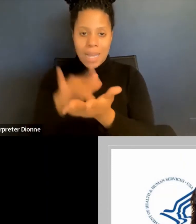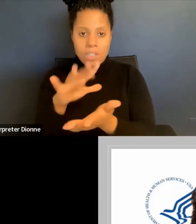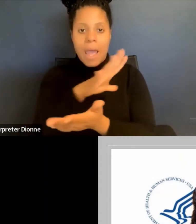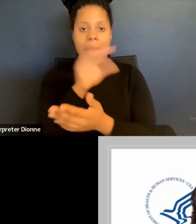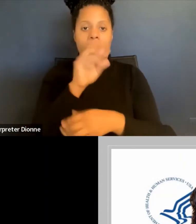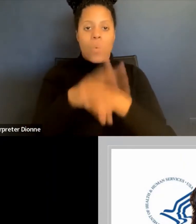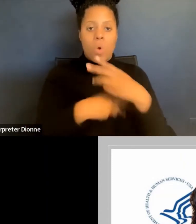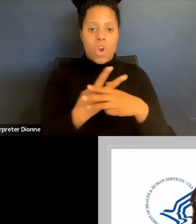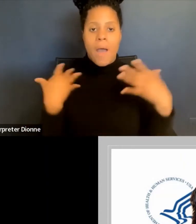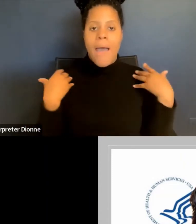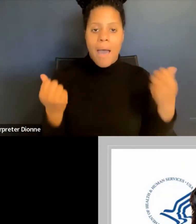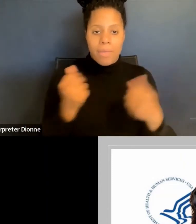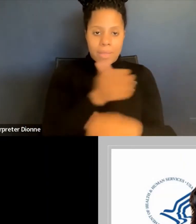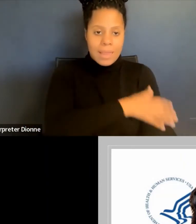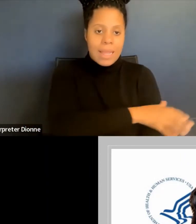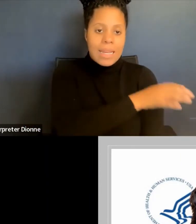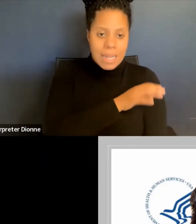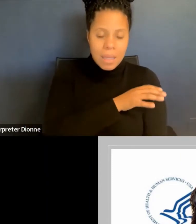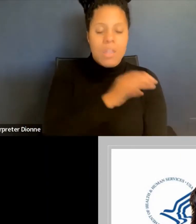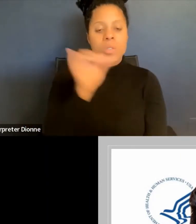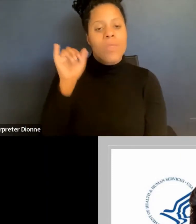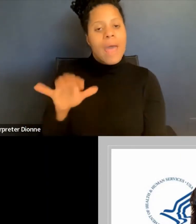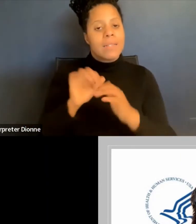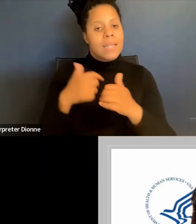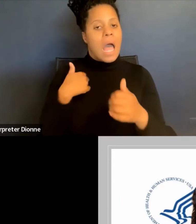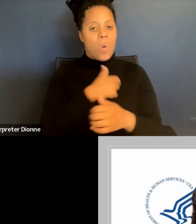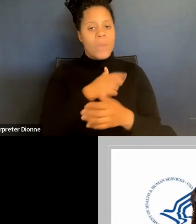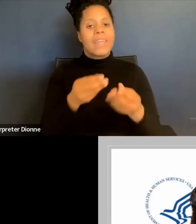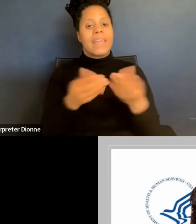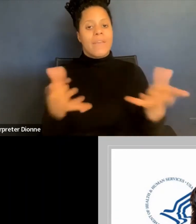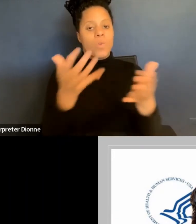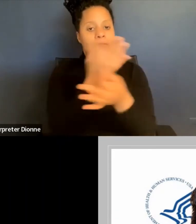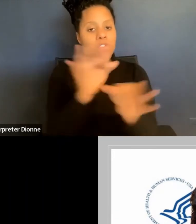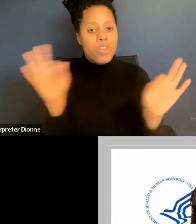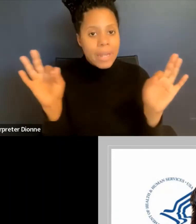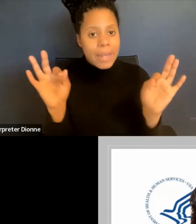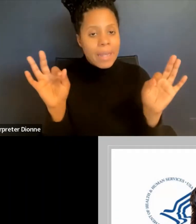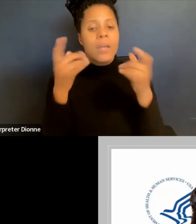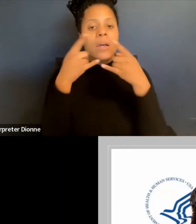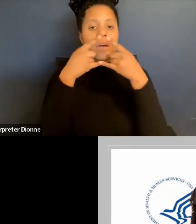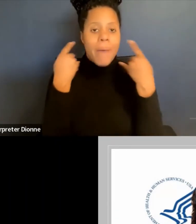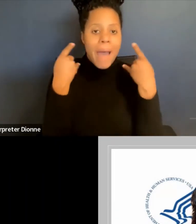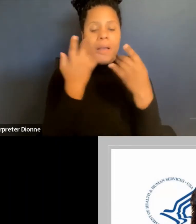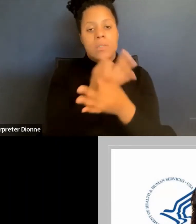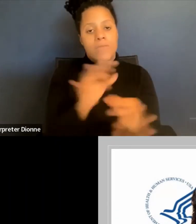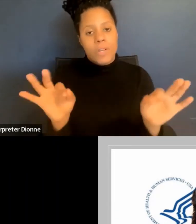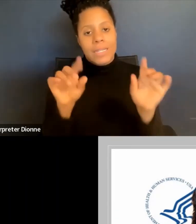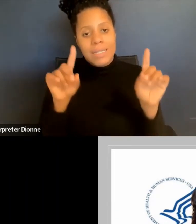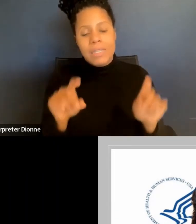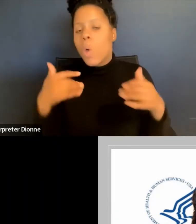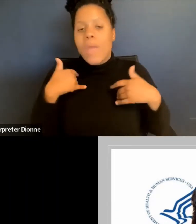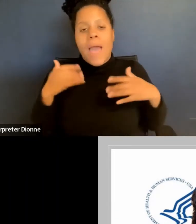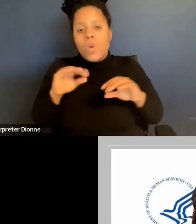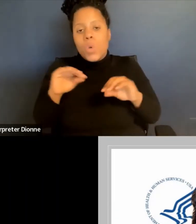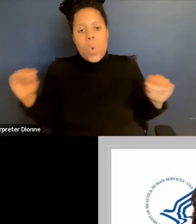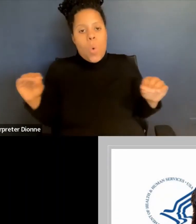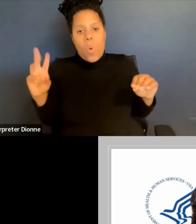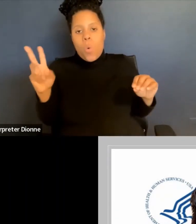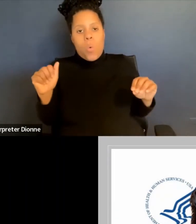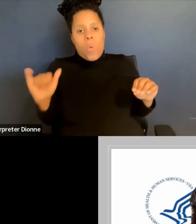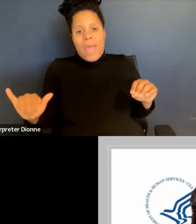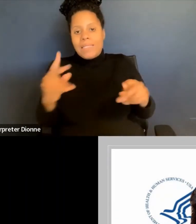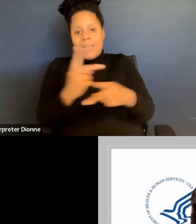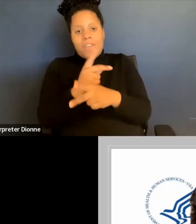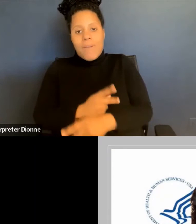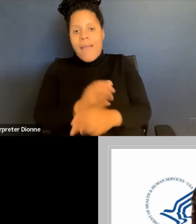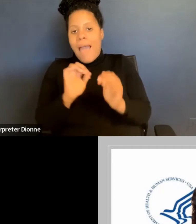can get you all free tests and free masks. We don't have a way to coordinate and distribute it directly to you, which is why we are